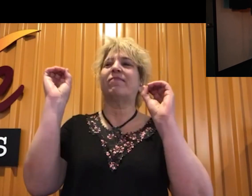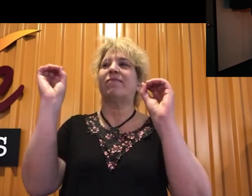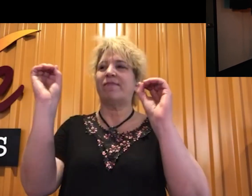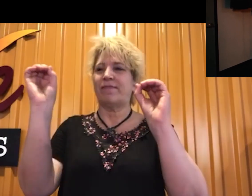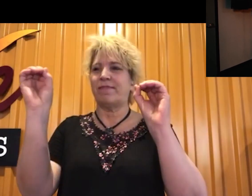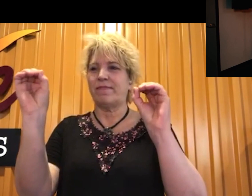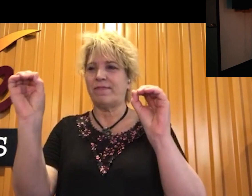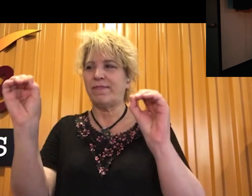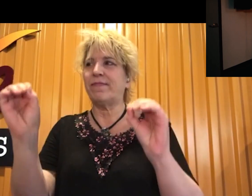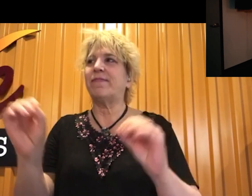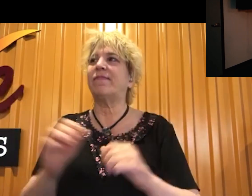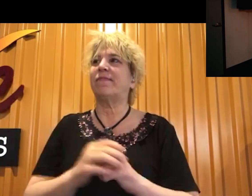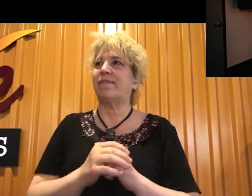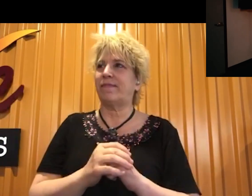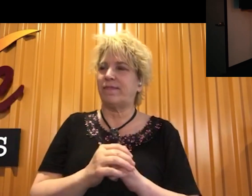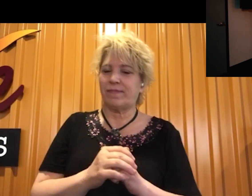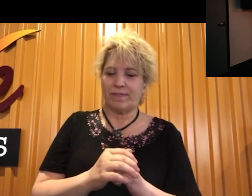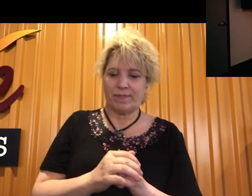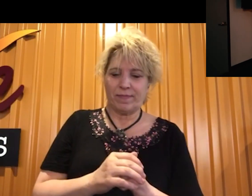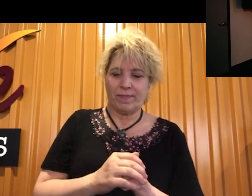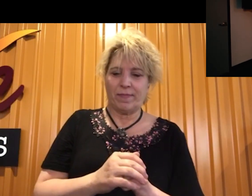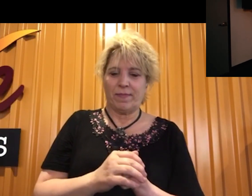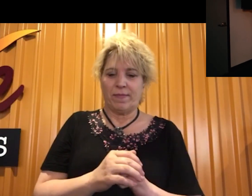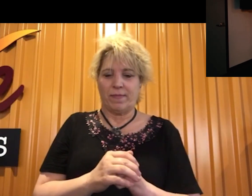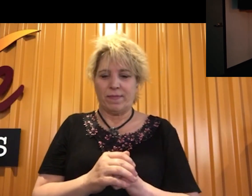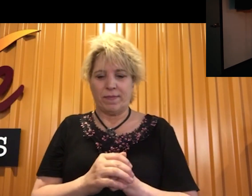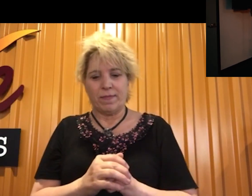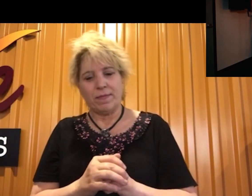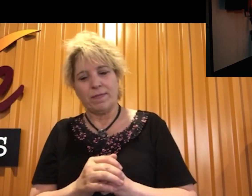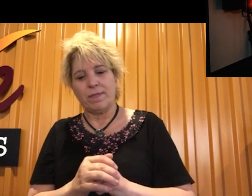but it couldn't fill me.